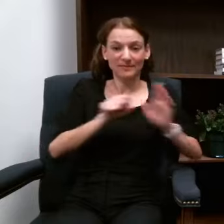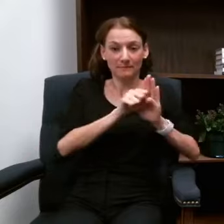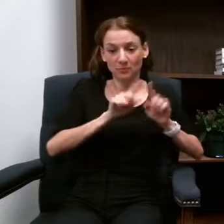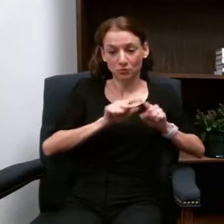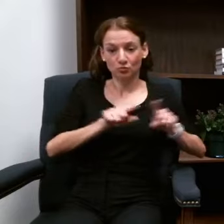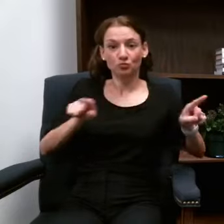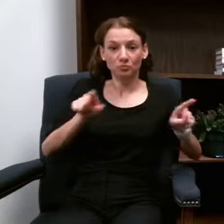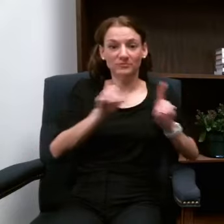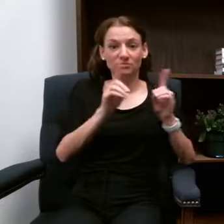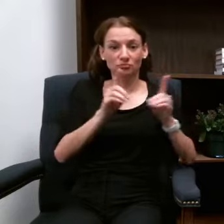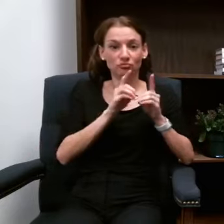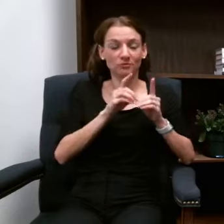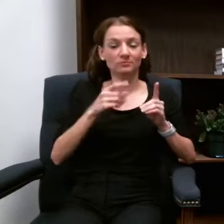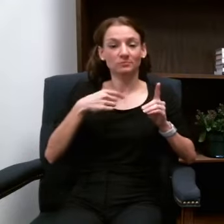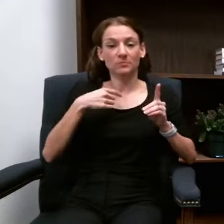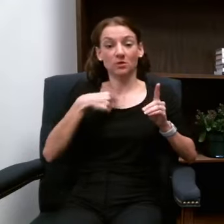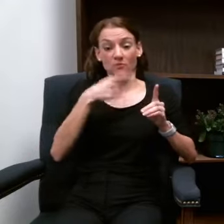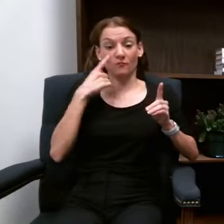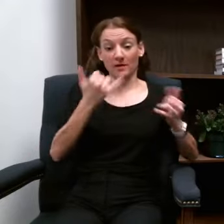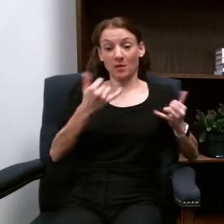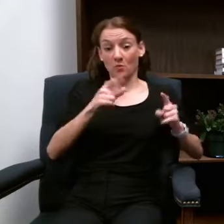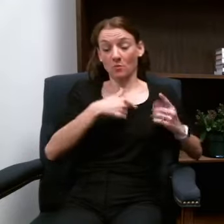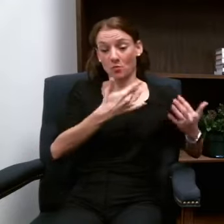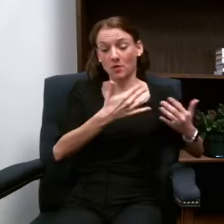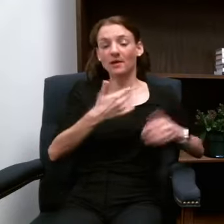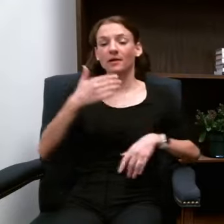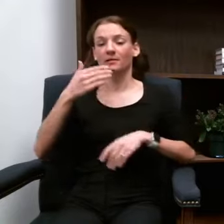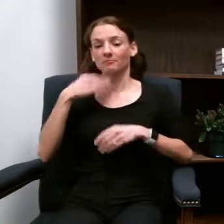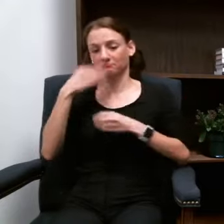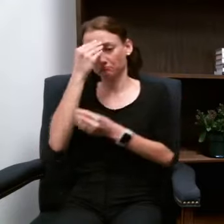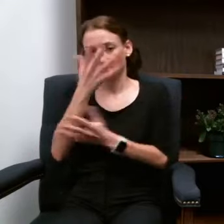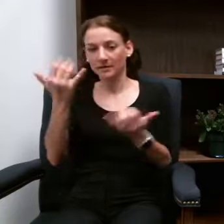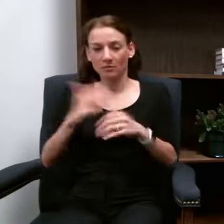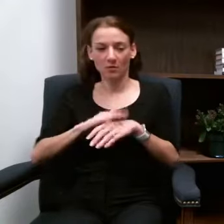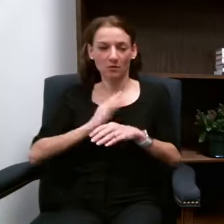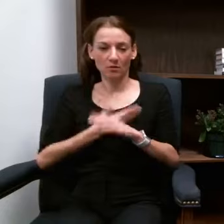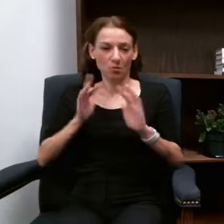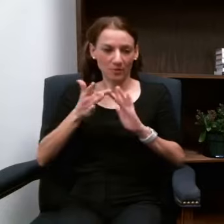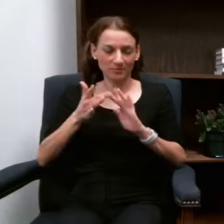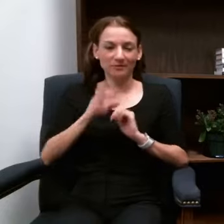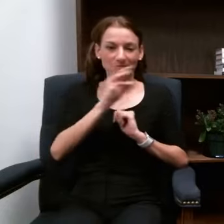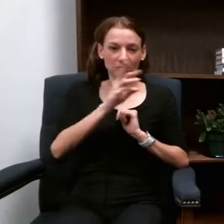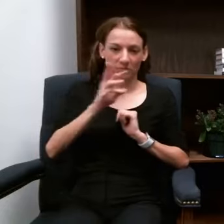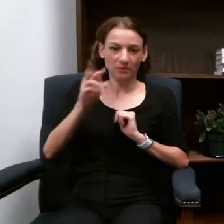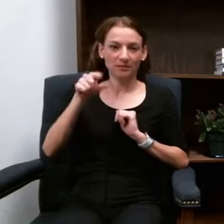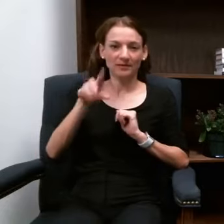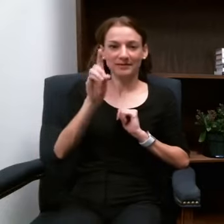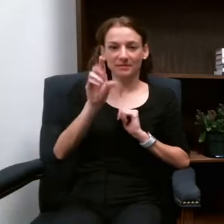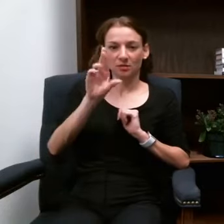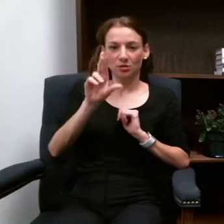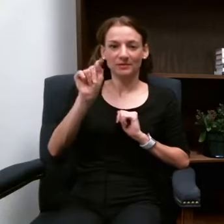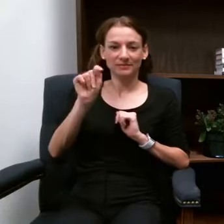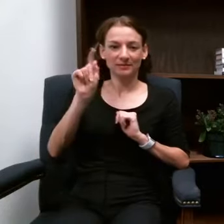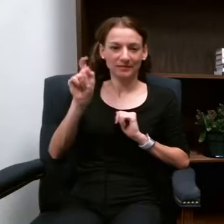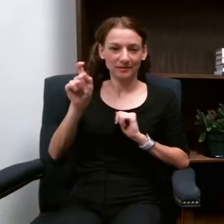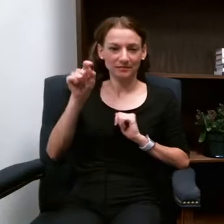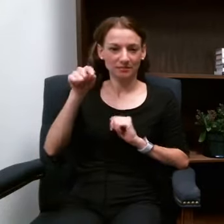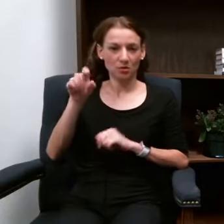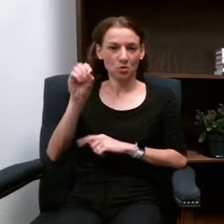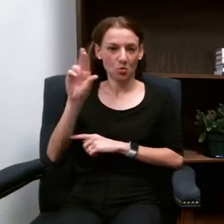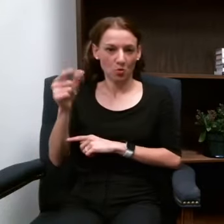our Disability Texas website, again, www.drtx.org, you